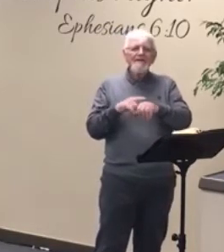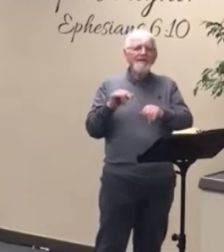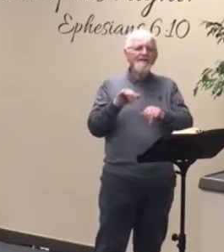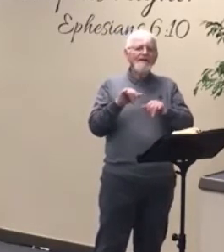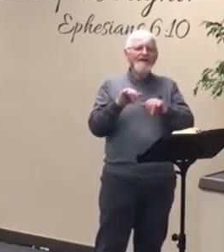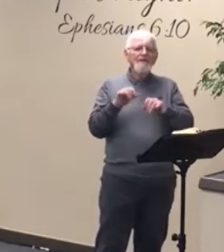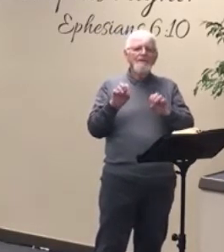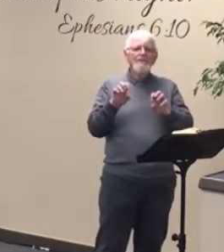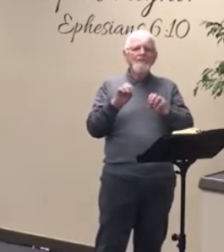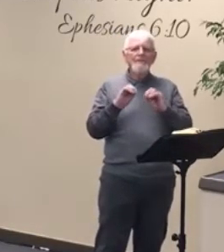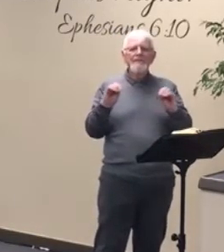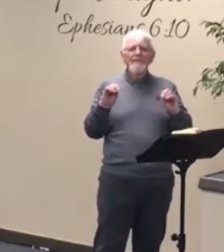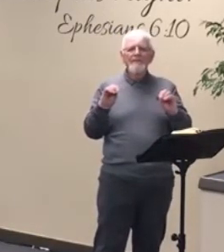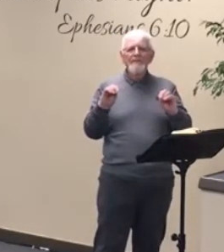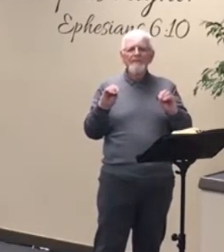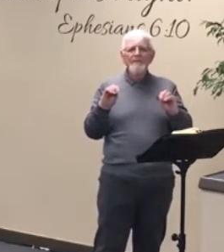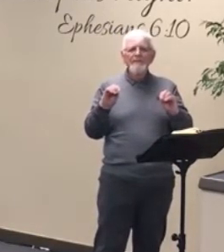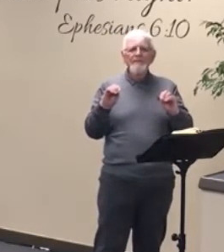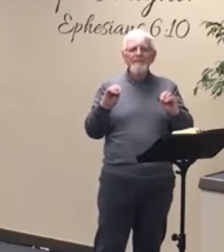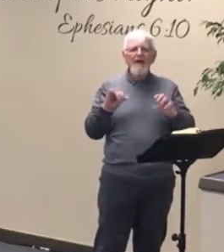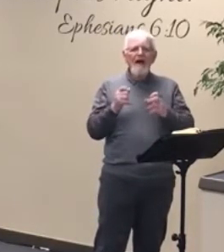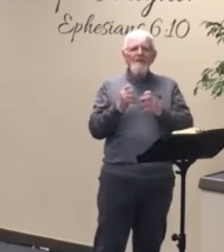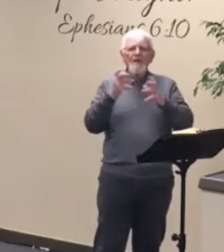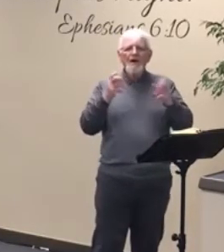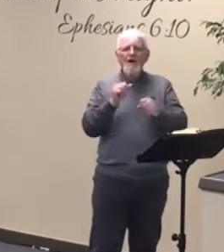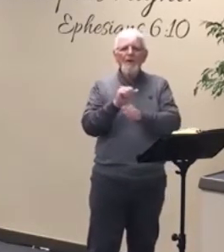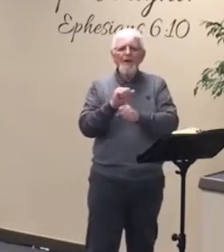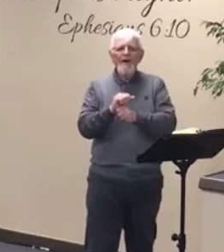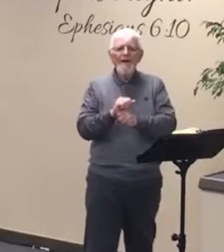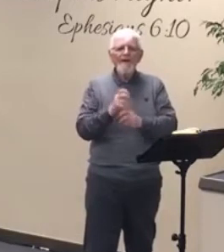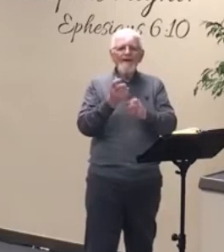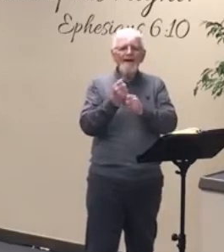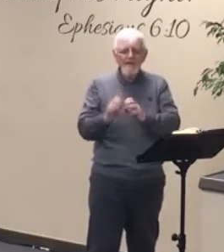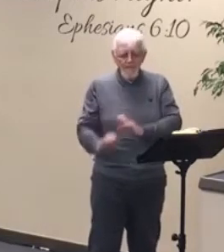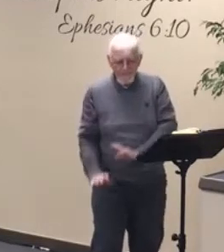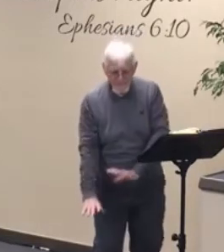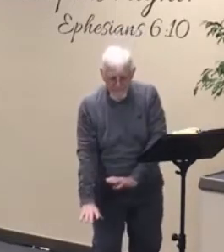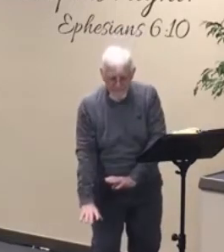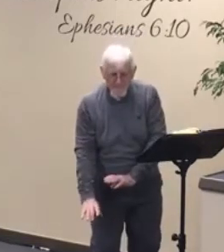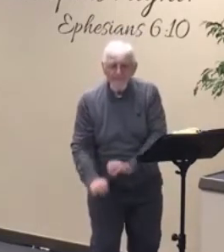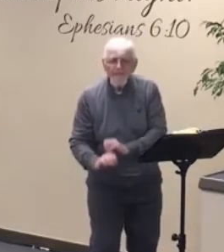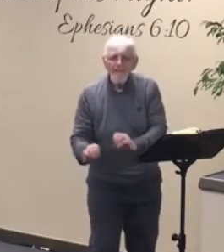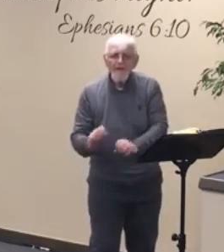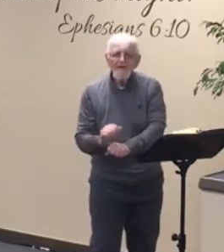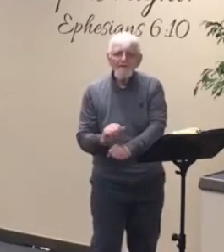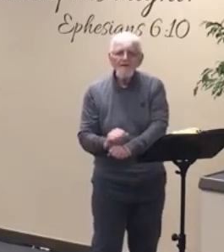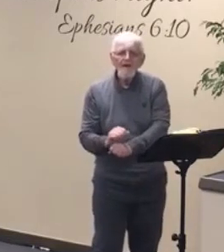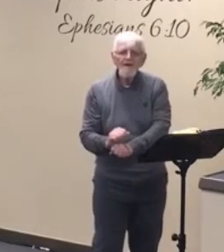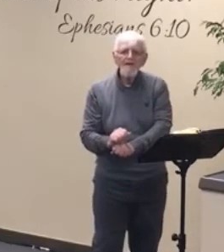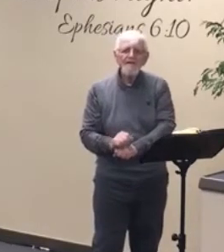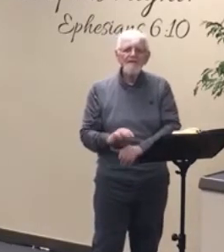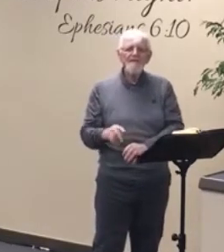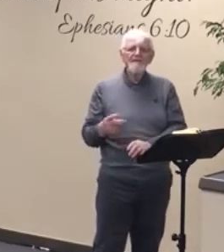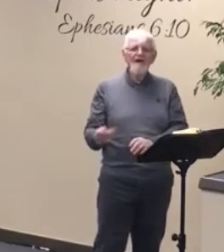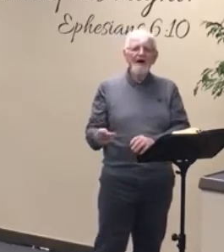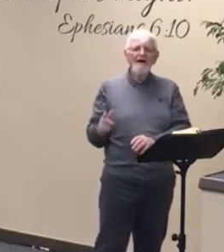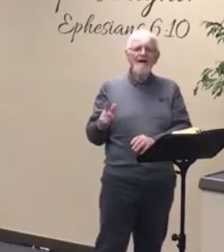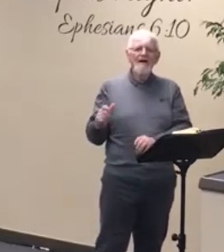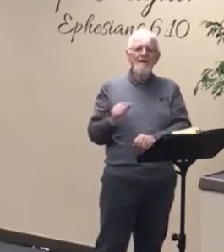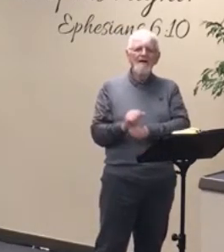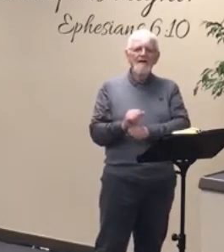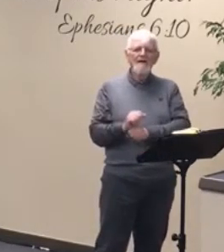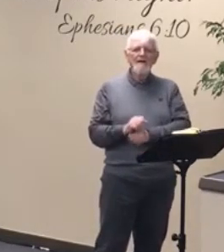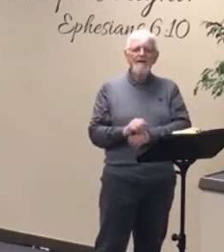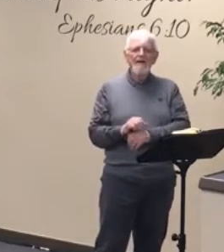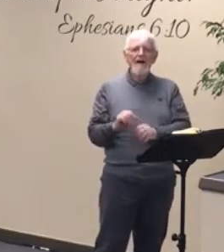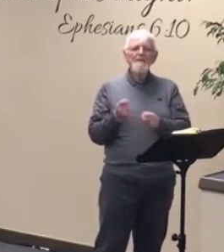nothing. How much work does it take to get down? None. Stop working and you'll fall to the ground. How much